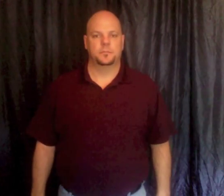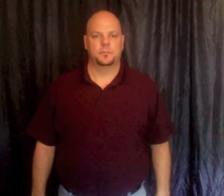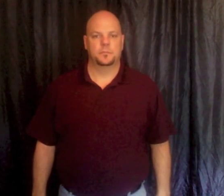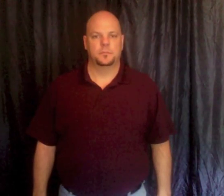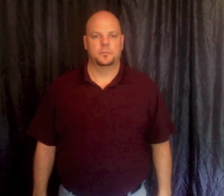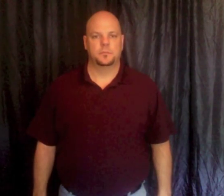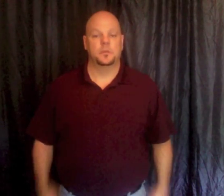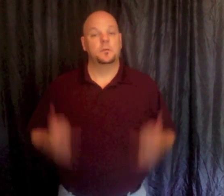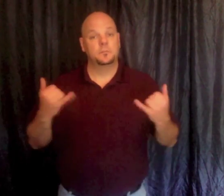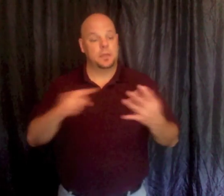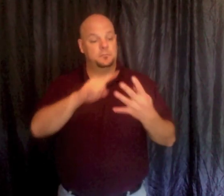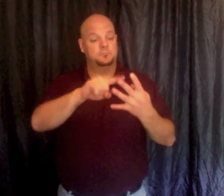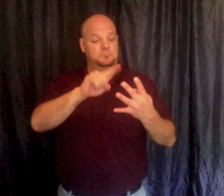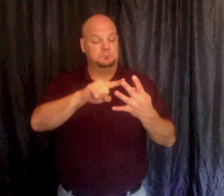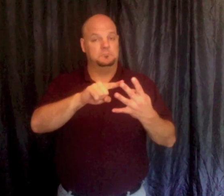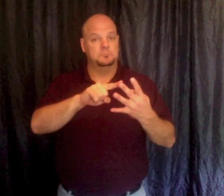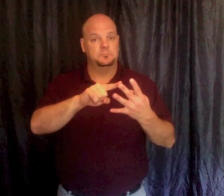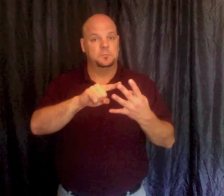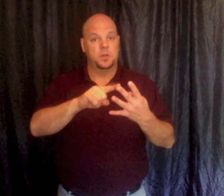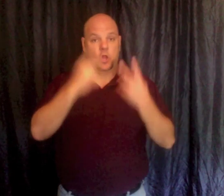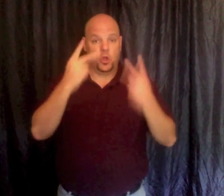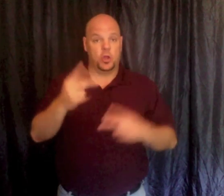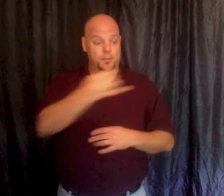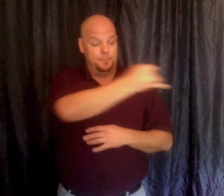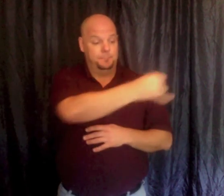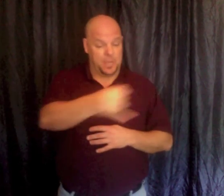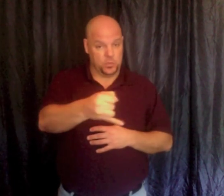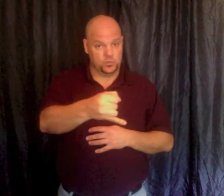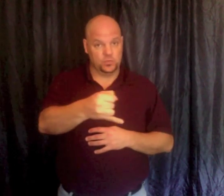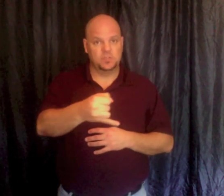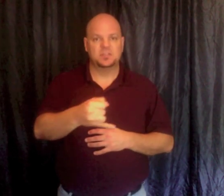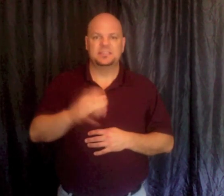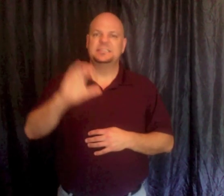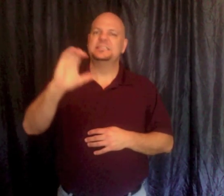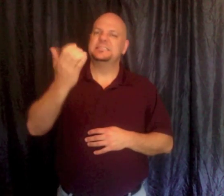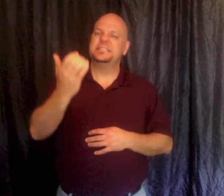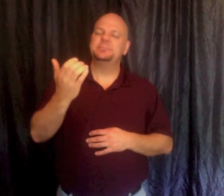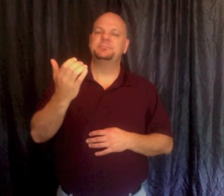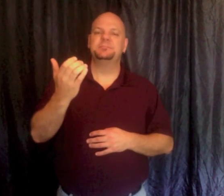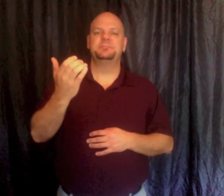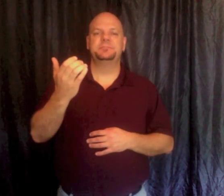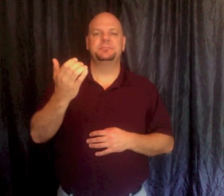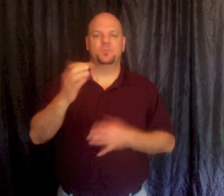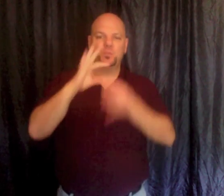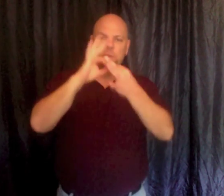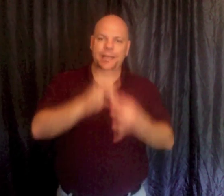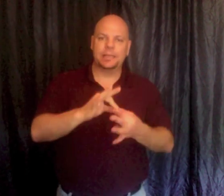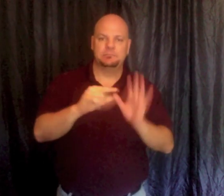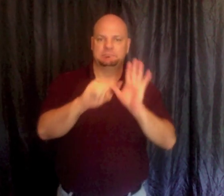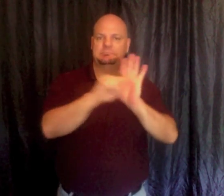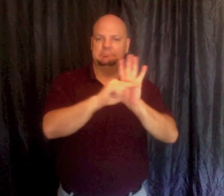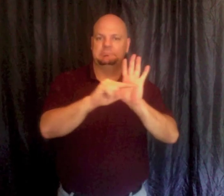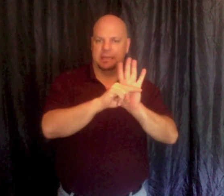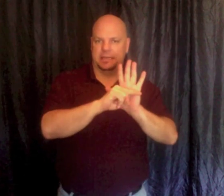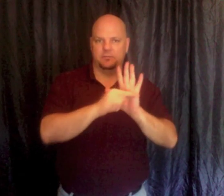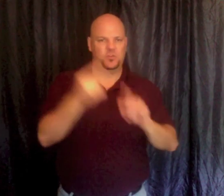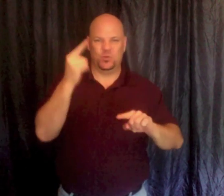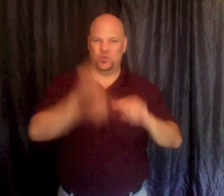So in looking at these boundaries, I found that these boundaries seem to be about negatives, like what you can't do. What are my limits,